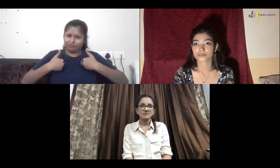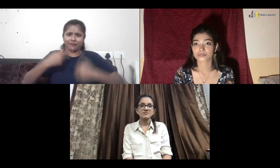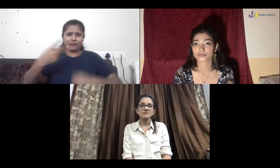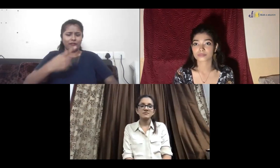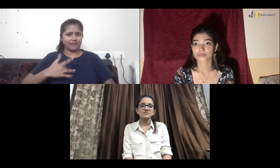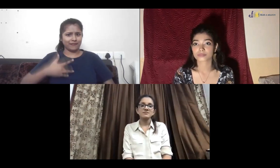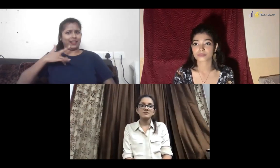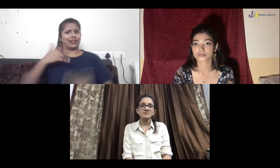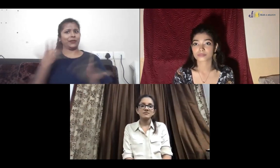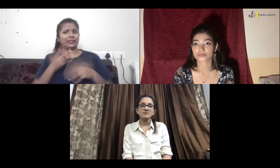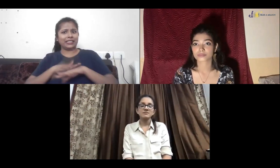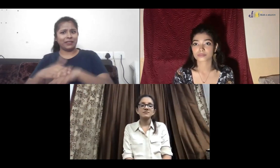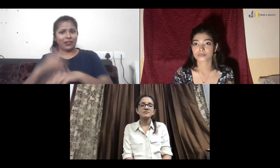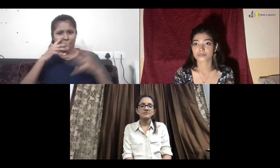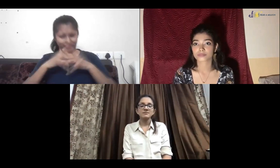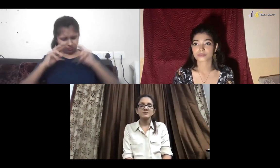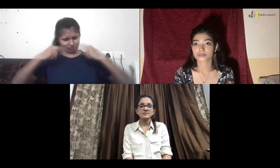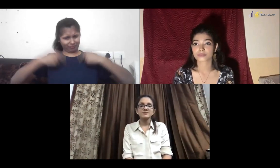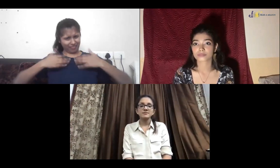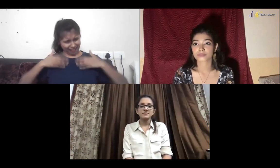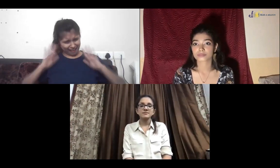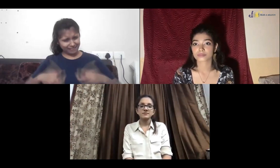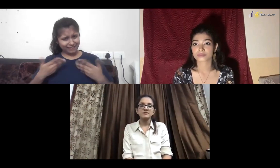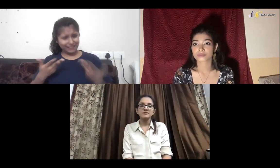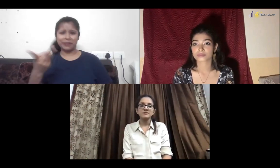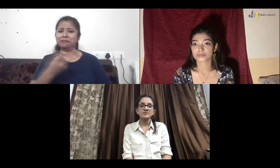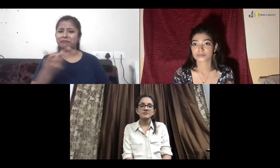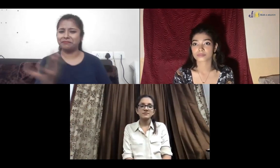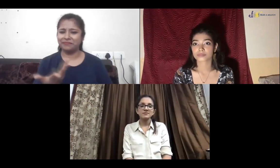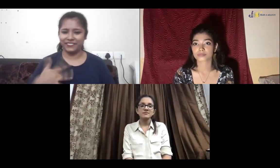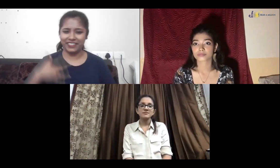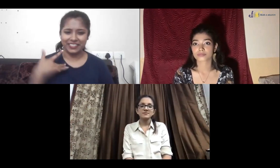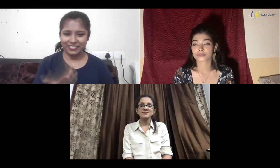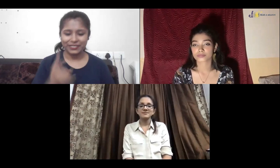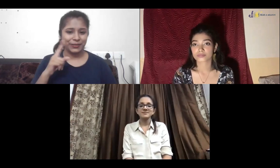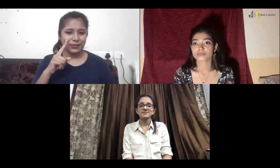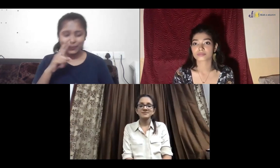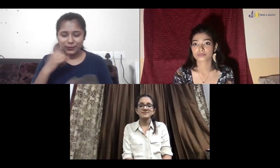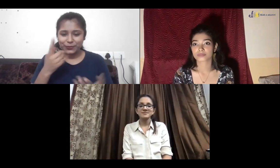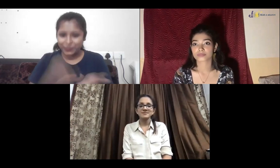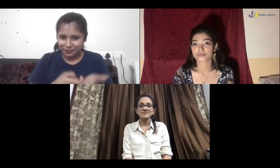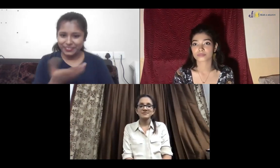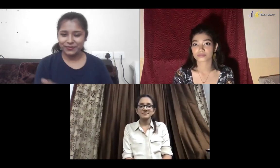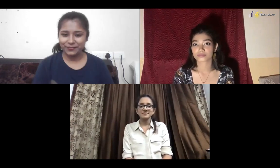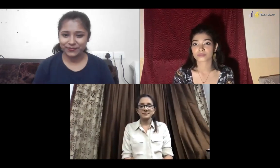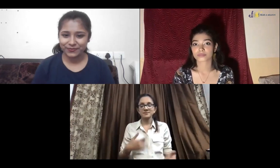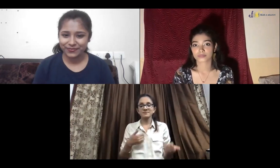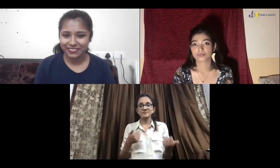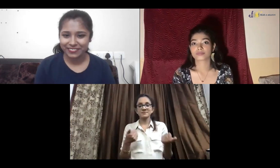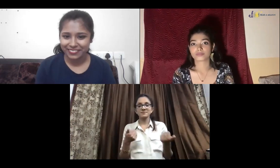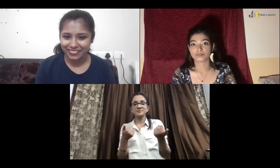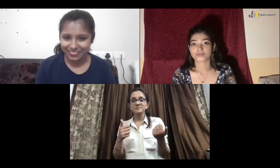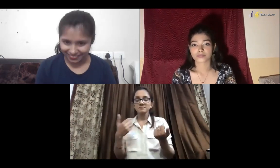have pregnant. And this is, have you any experience? Have you changed these things? Would you like to share anything? First, I